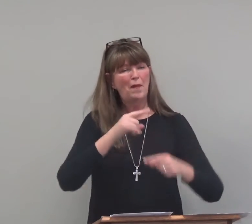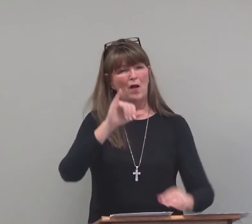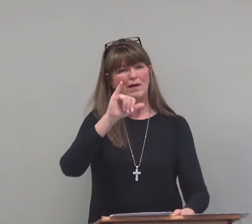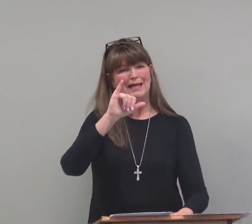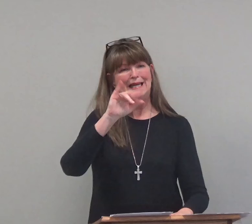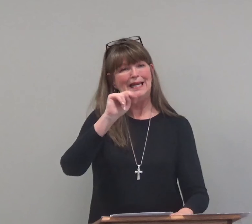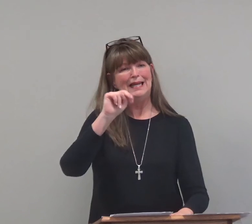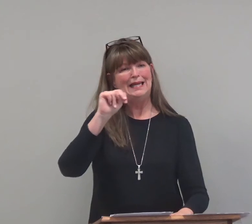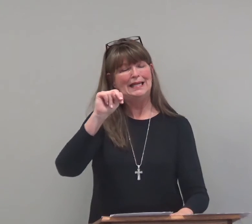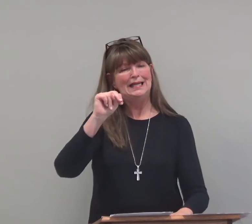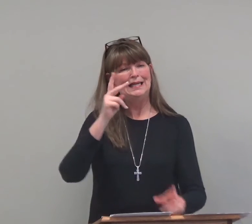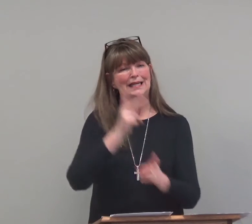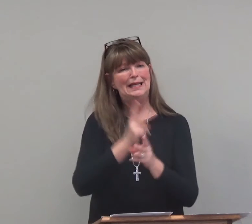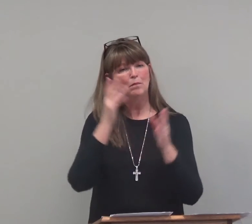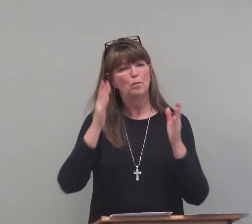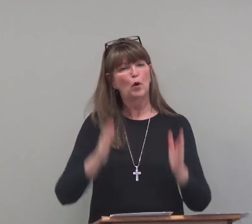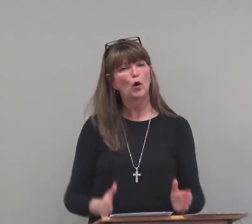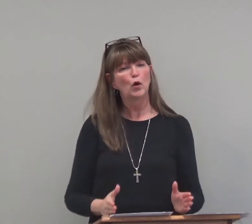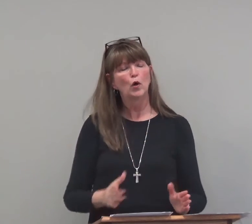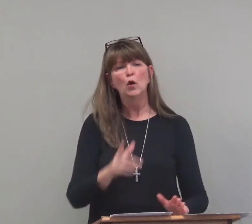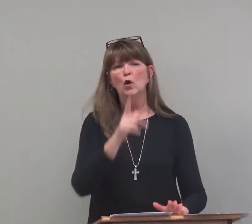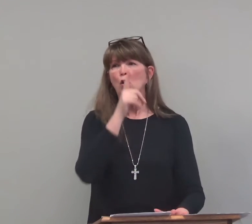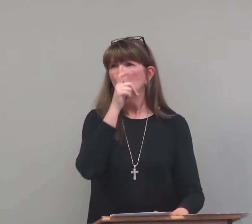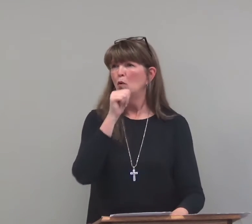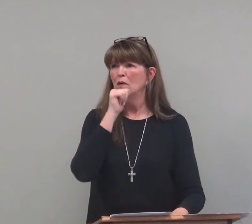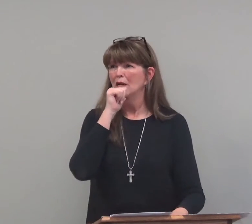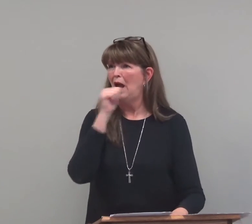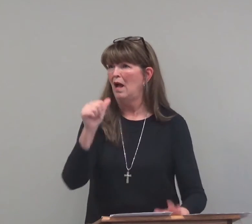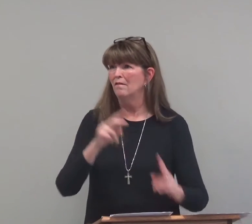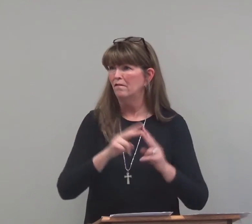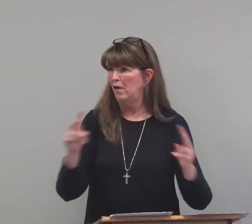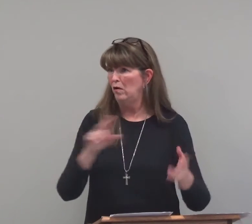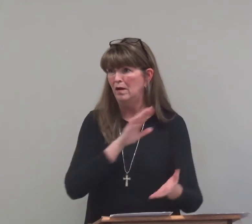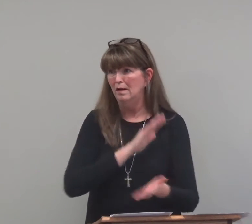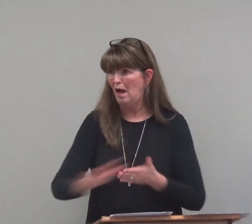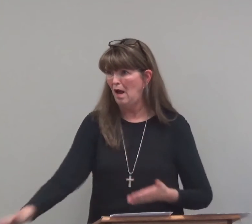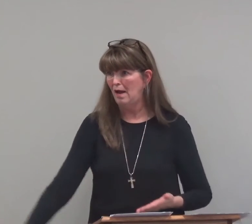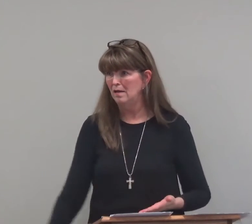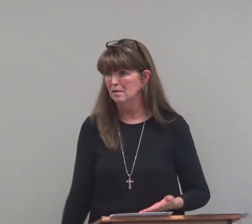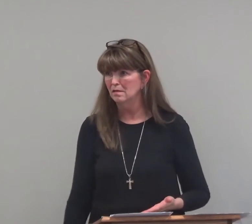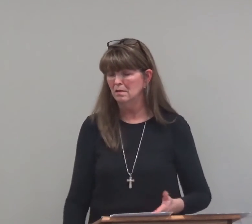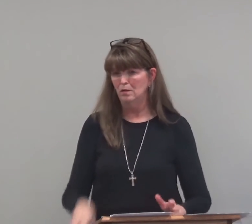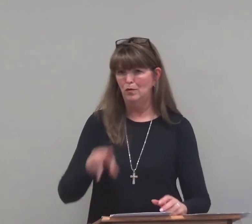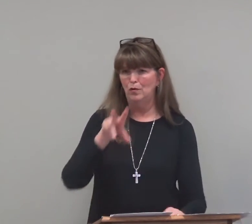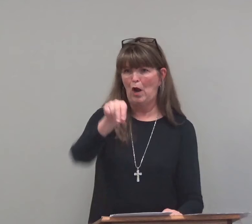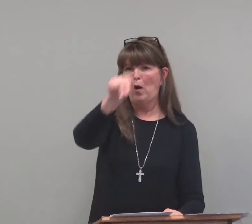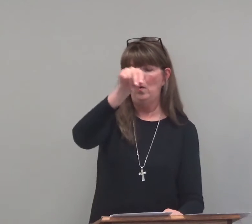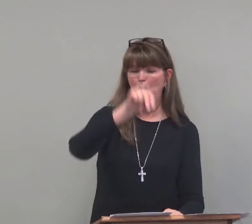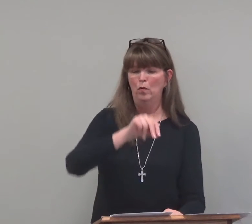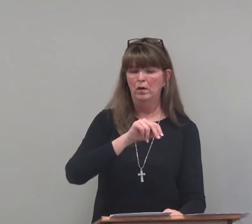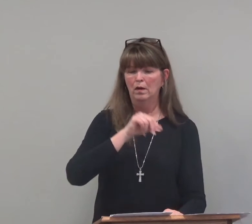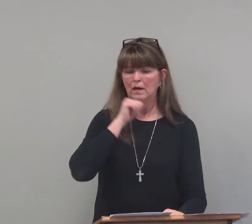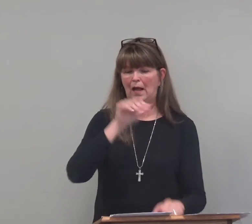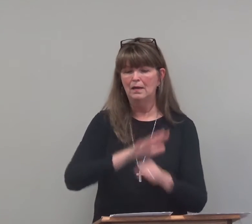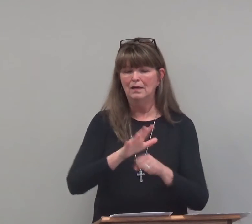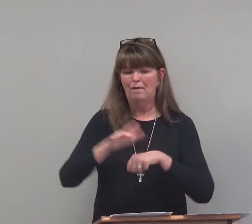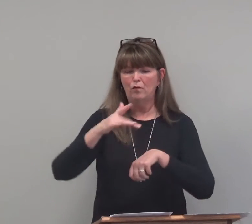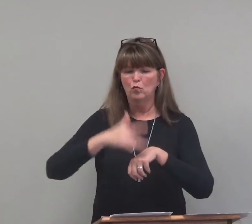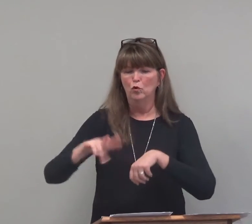This is a story about an innkeeper who was not very nice and turned them